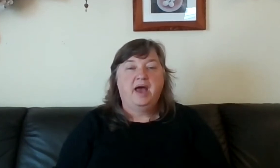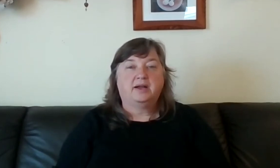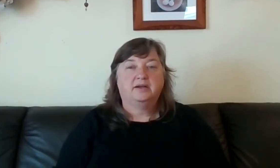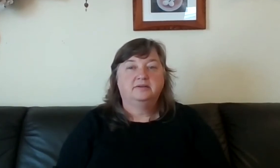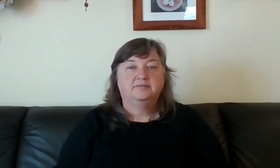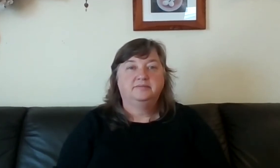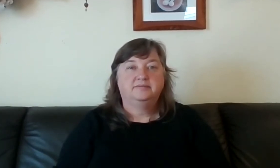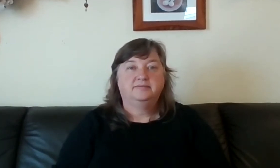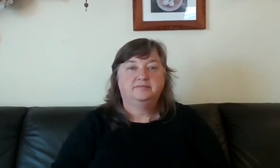Back.